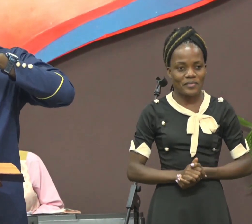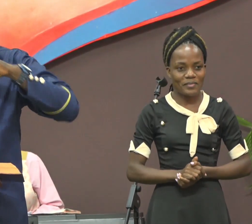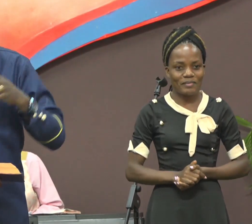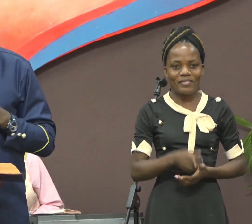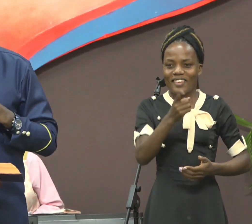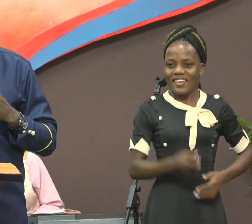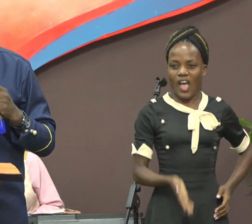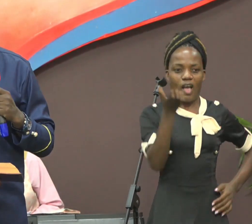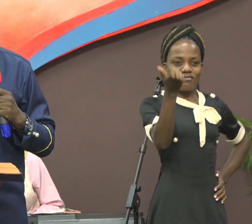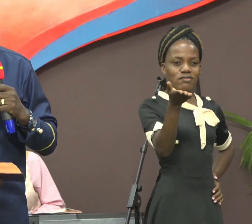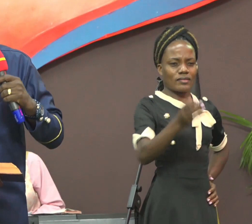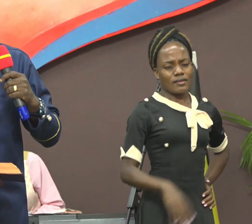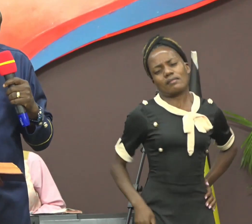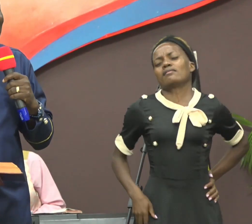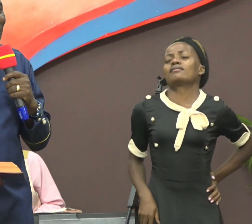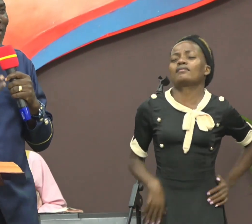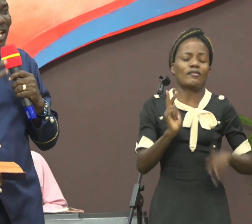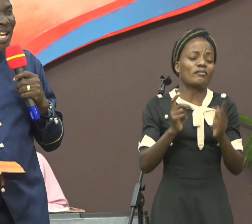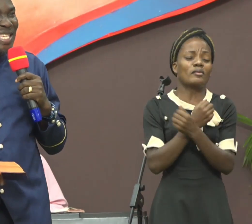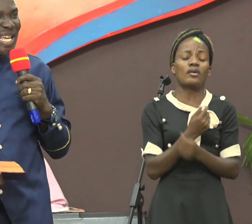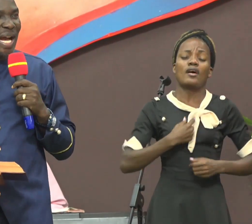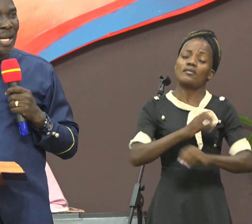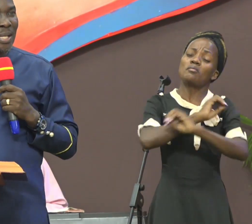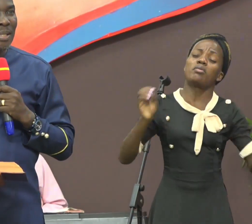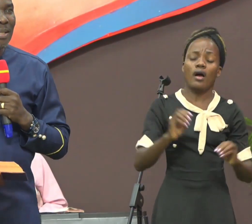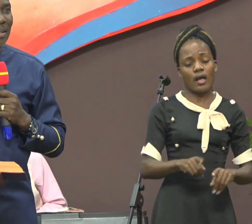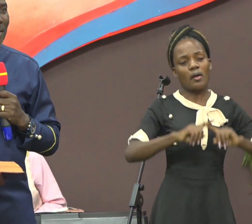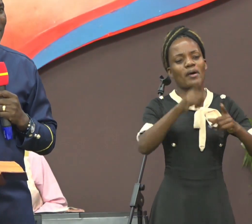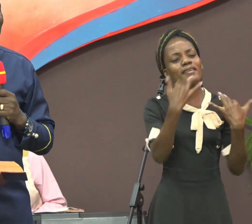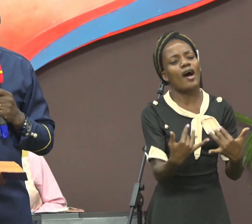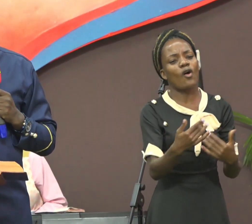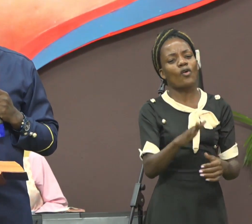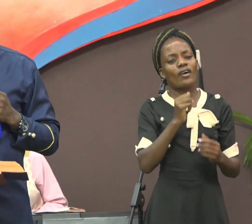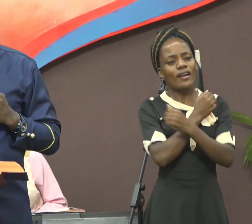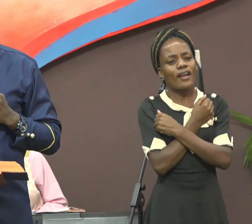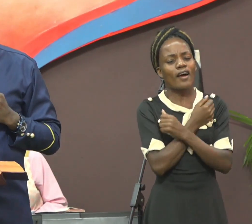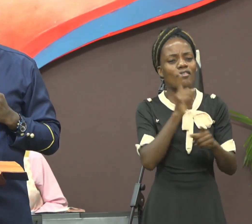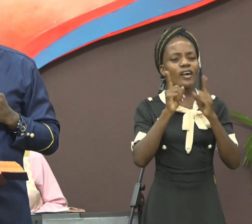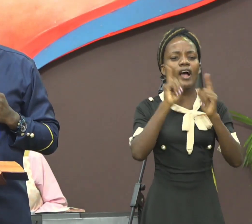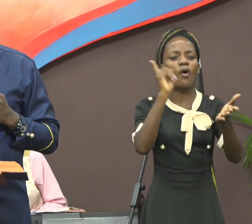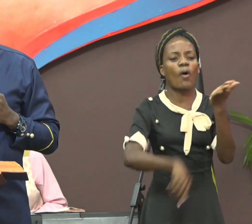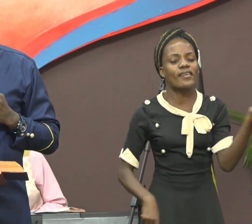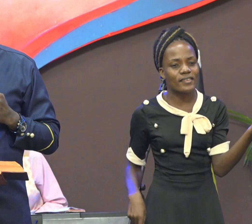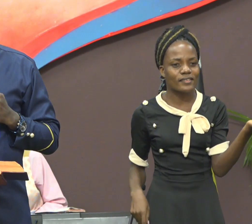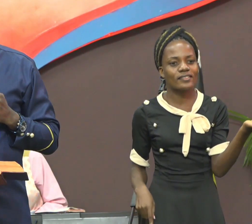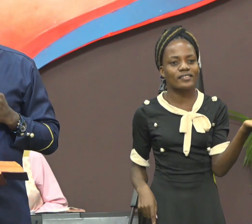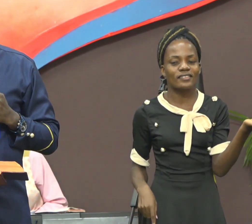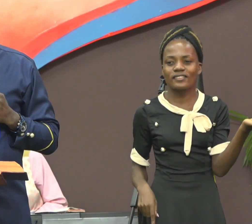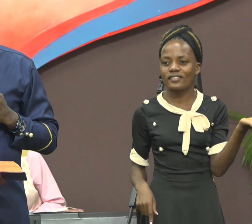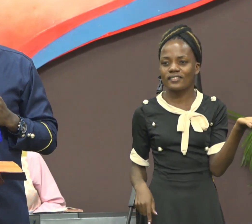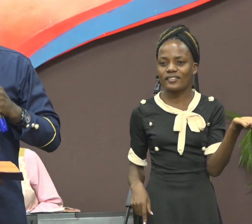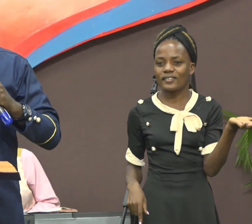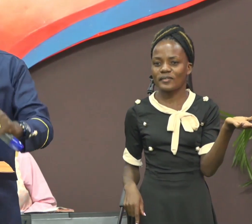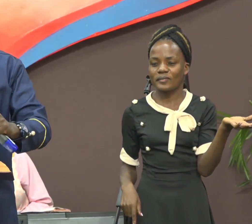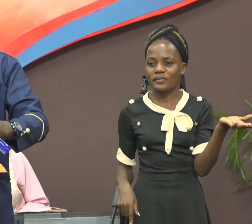Oliawo kayana teryanjagala kichi choyagala echo kifanana kitya. You're disagreeing. No one loves you. What is that? How does it look like? What do you